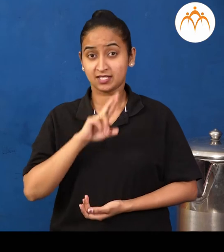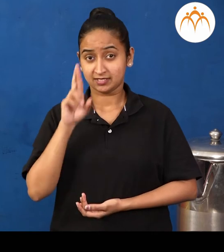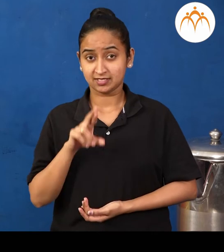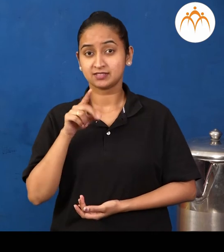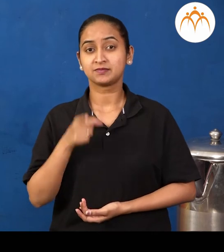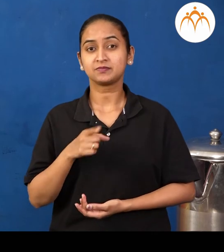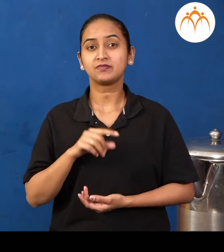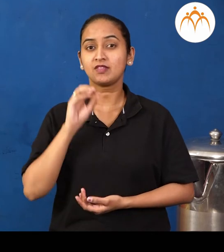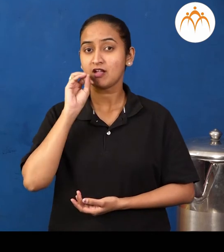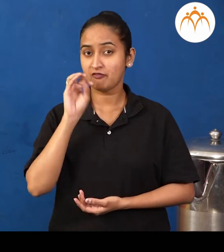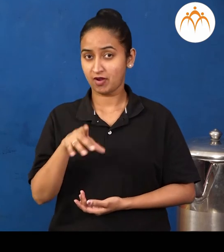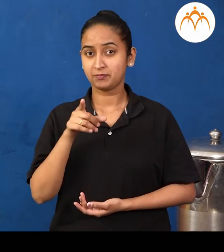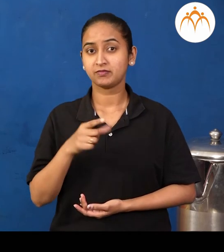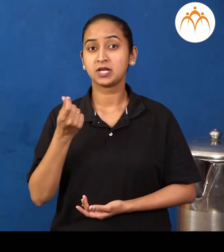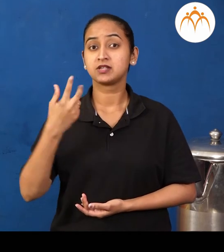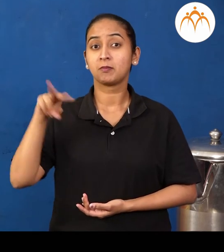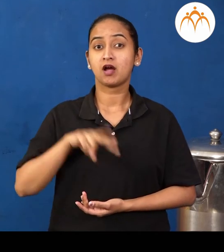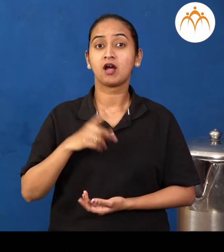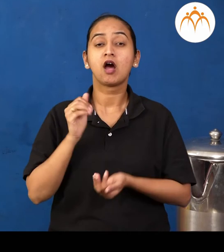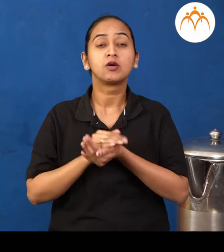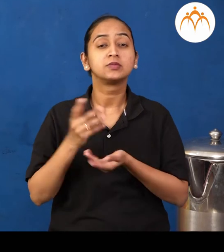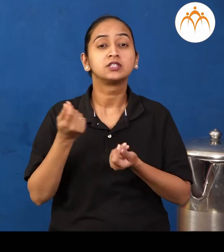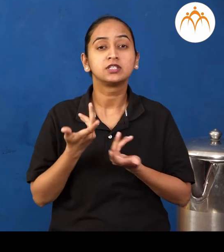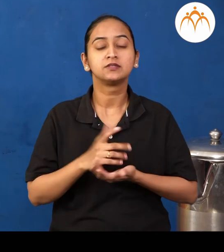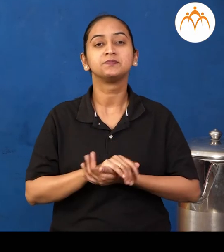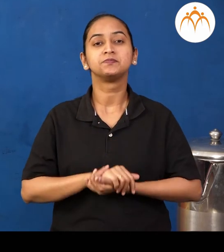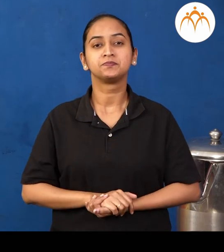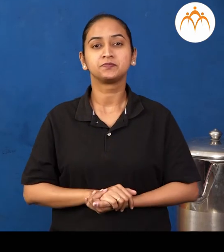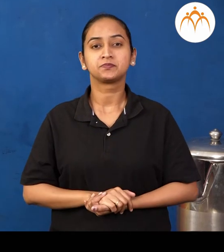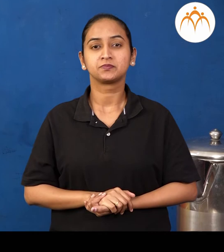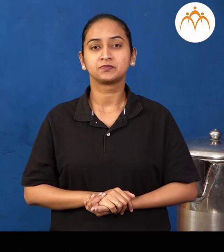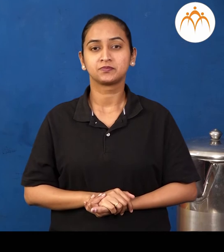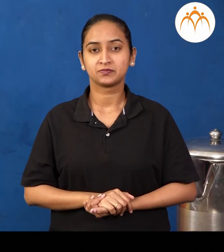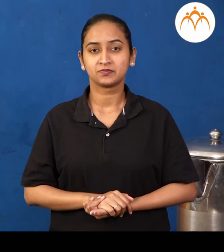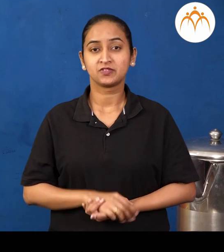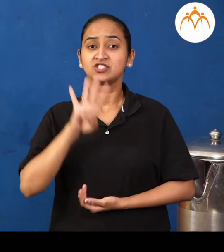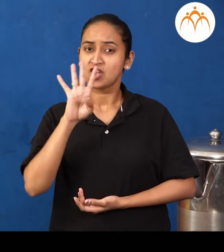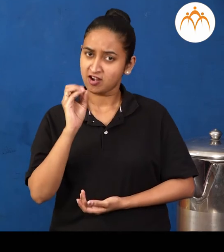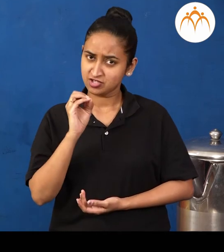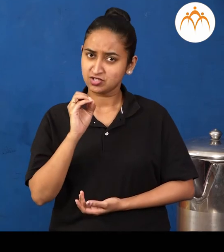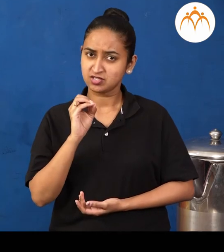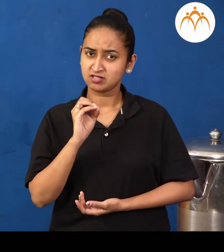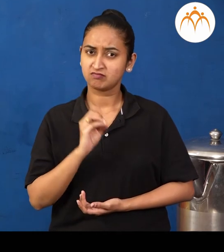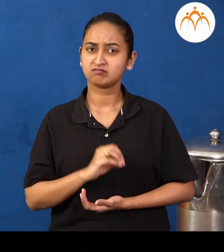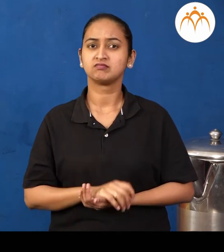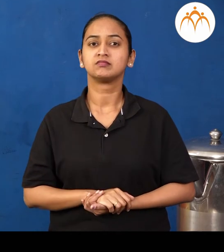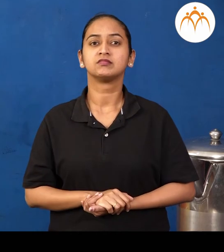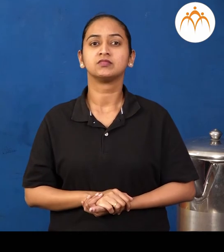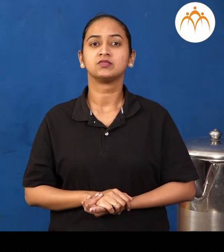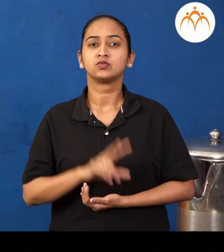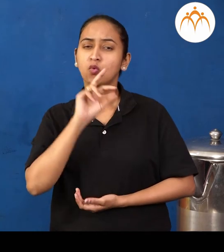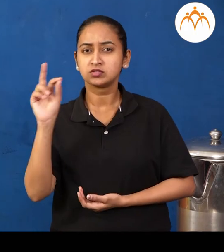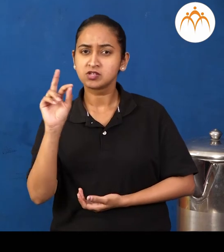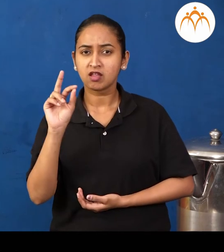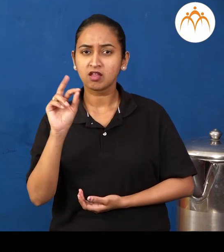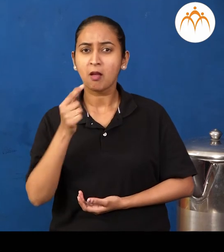Yes, I do not have the change. He will give us back the change. Rima, tell me, how much he